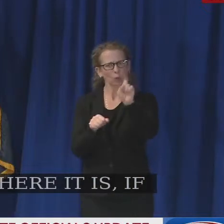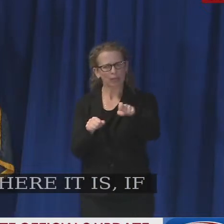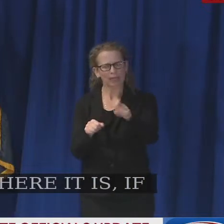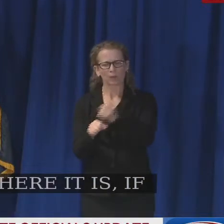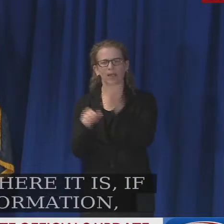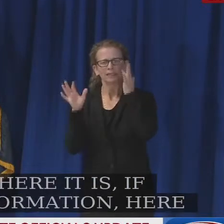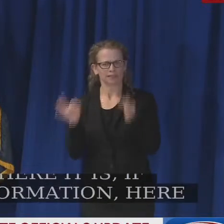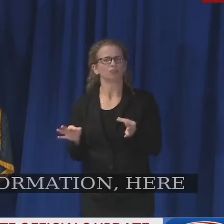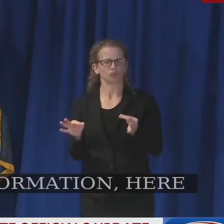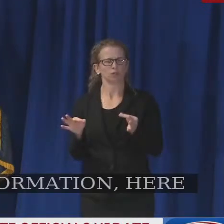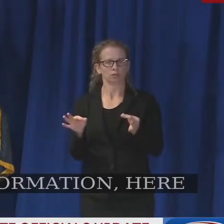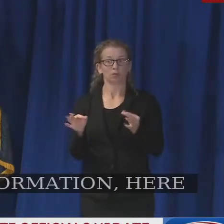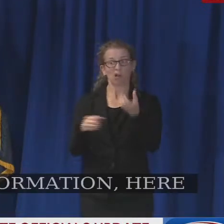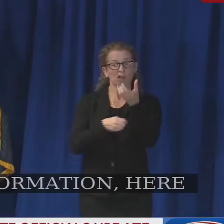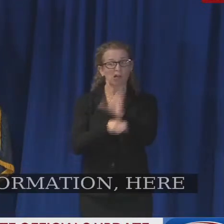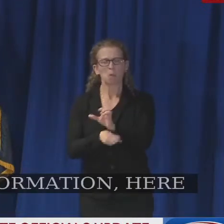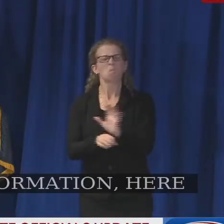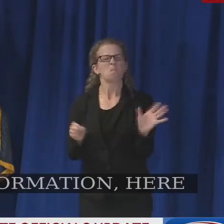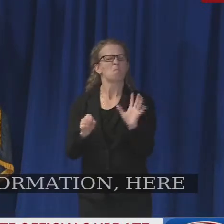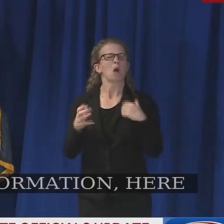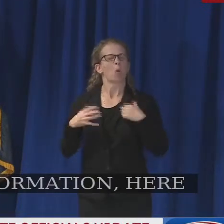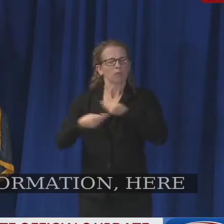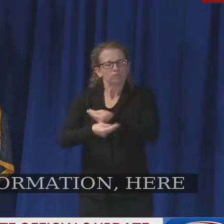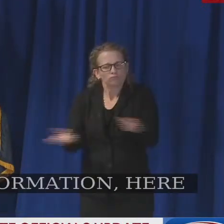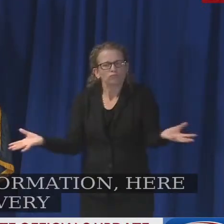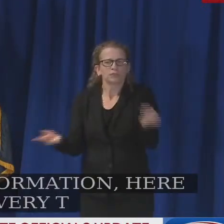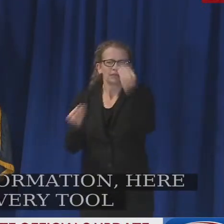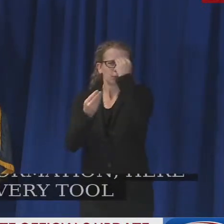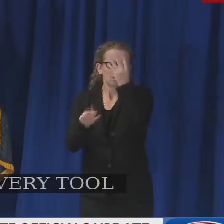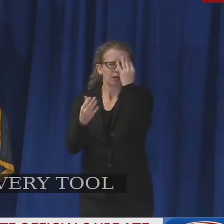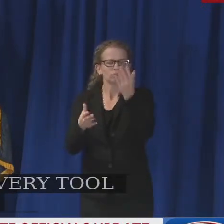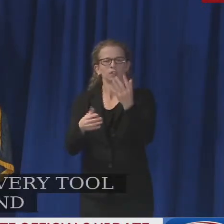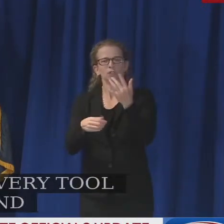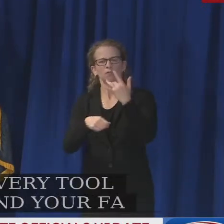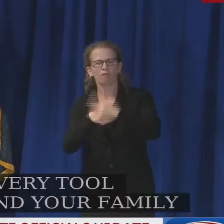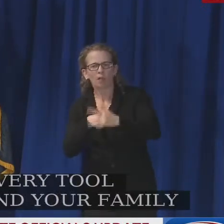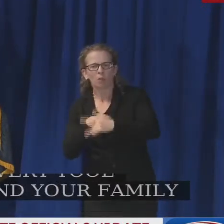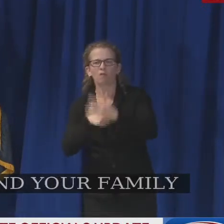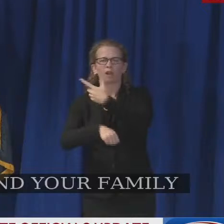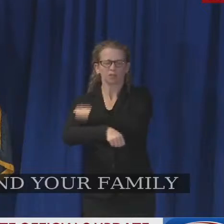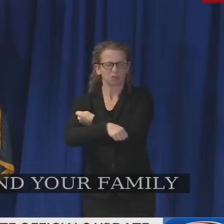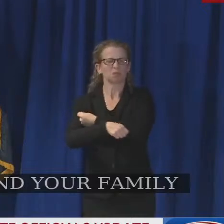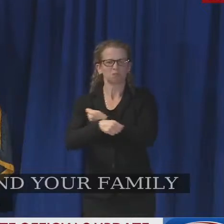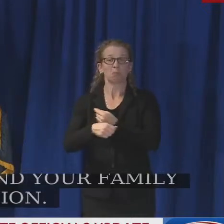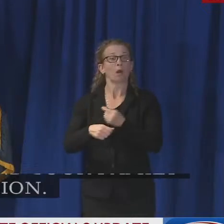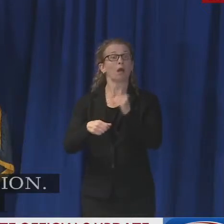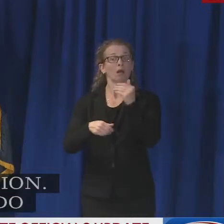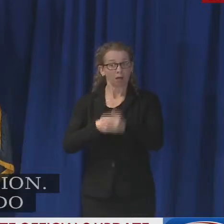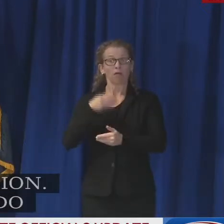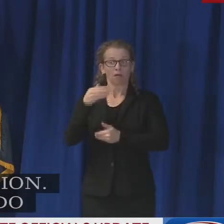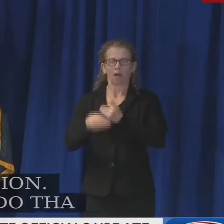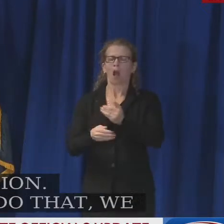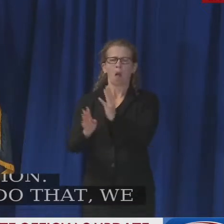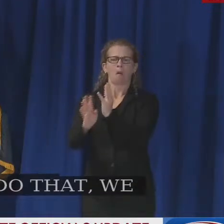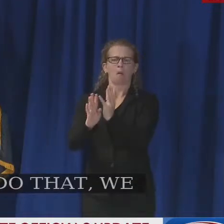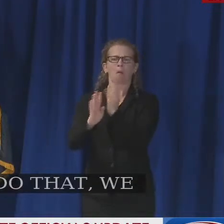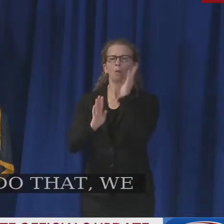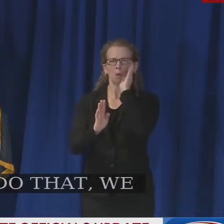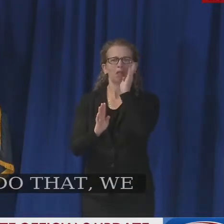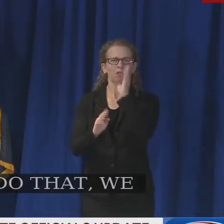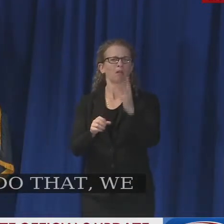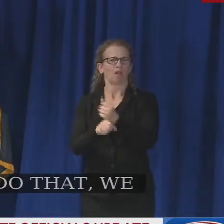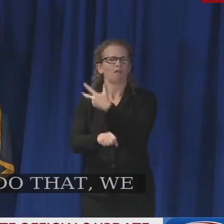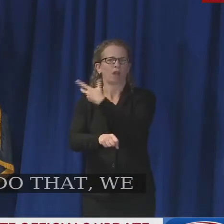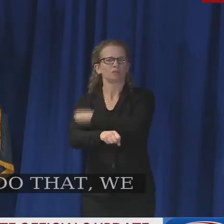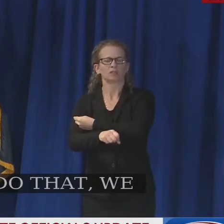And I believe that if we continue to do that, that we'll continually see more and more people come in to get the vaccine. They realize that it's